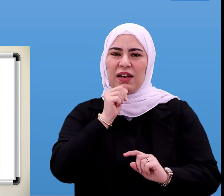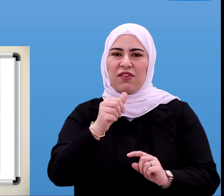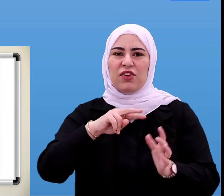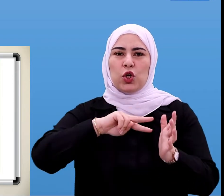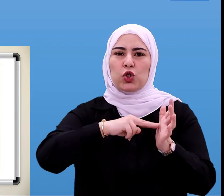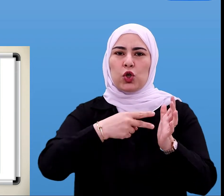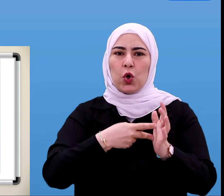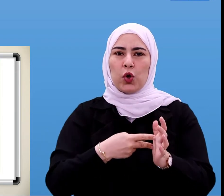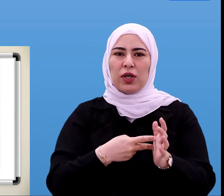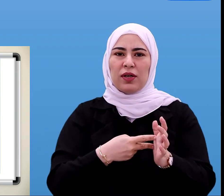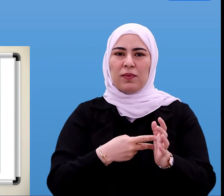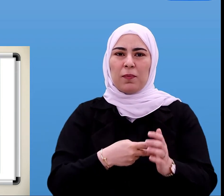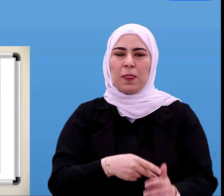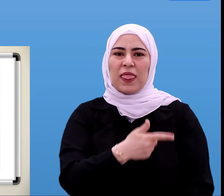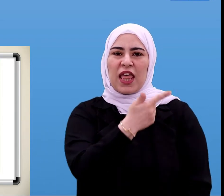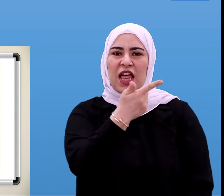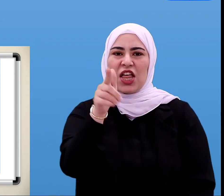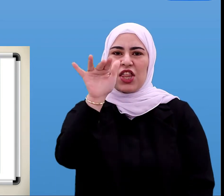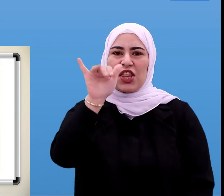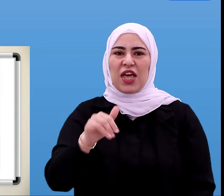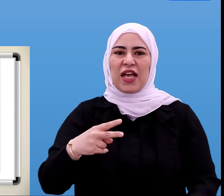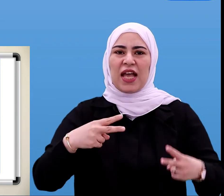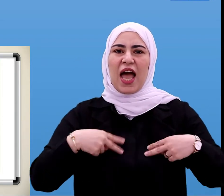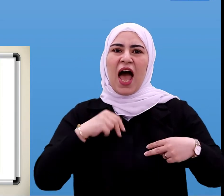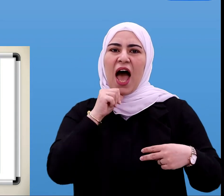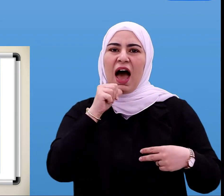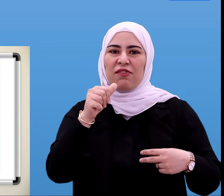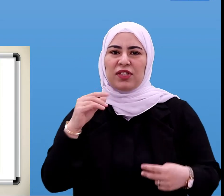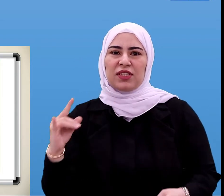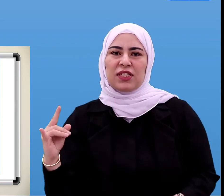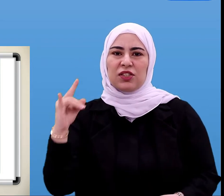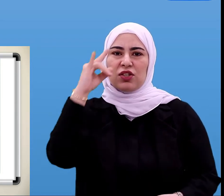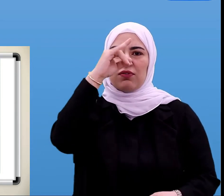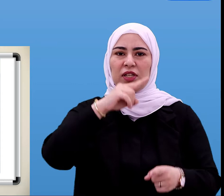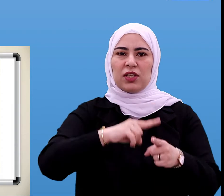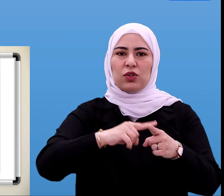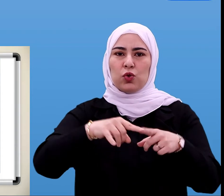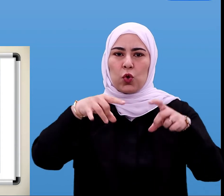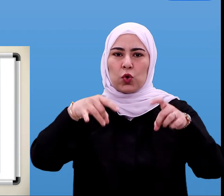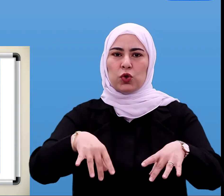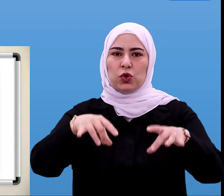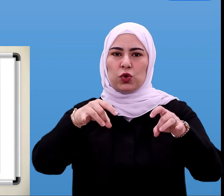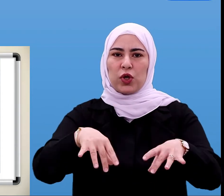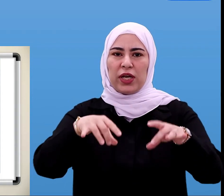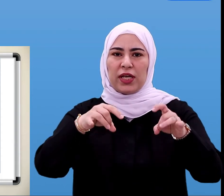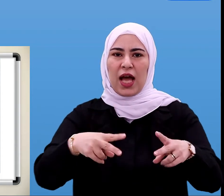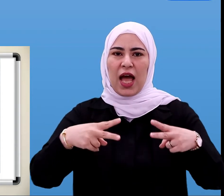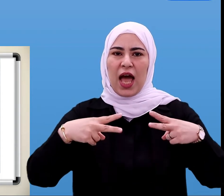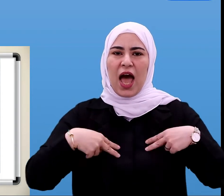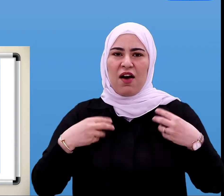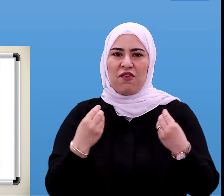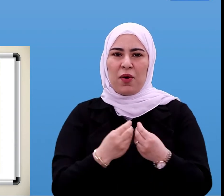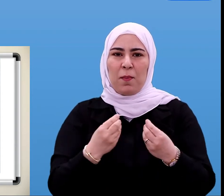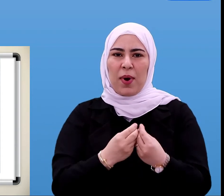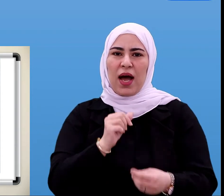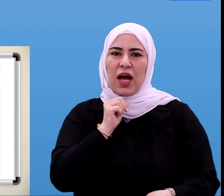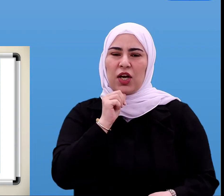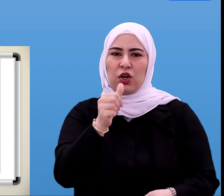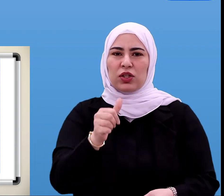say they haven't traveled to Australia. They haven't traveled to Australia.